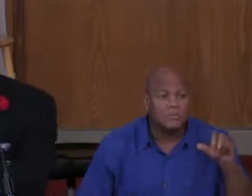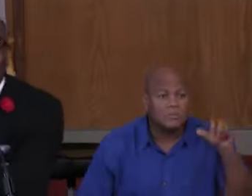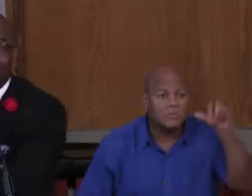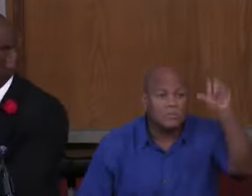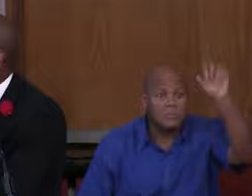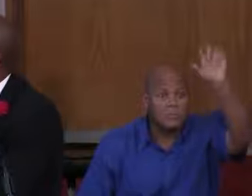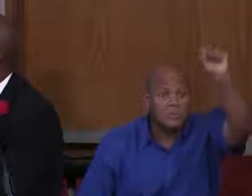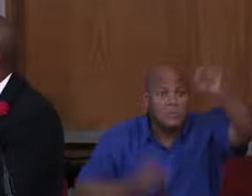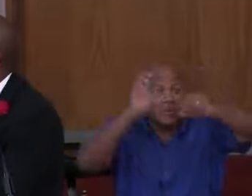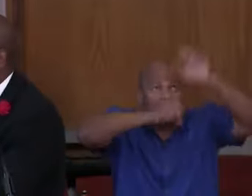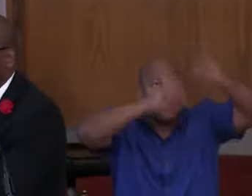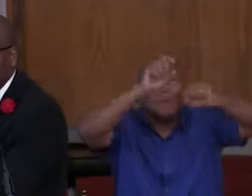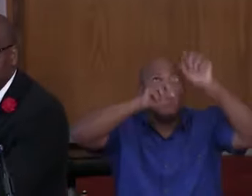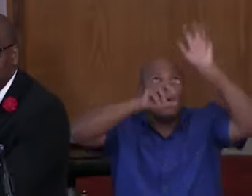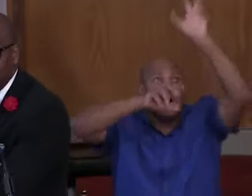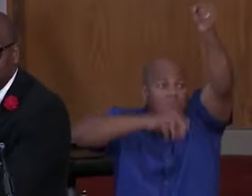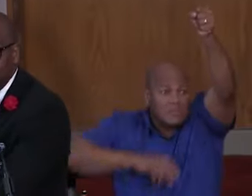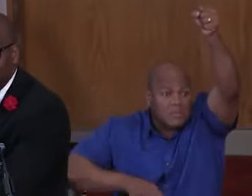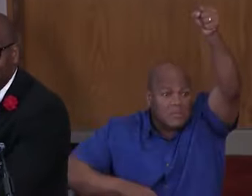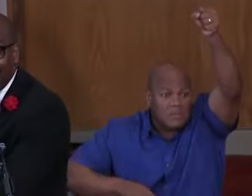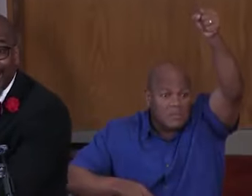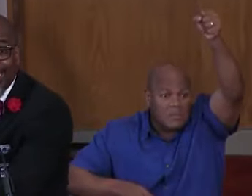When God has made a promise,